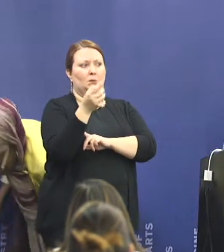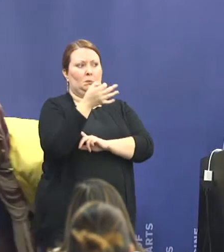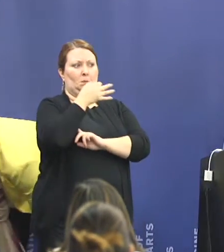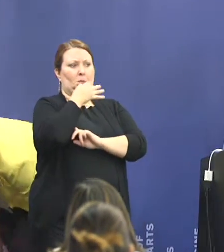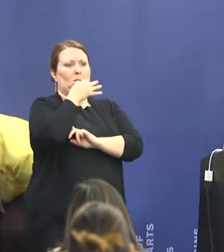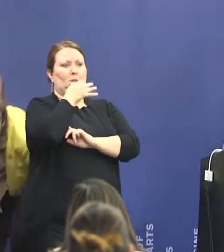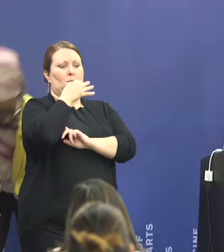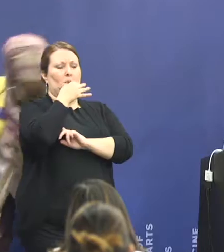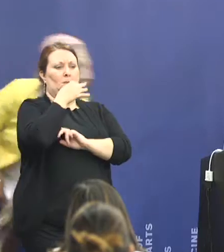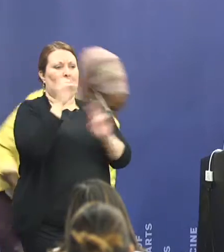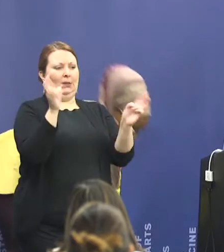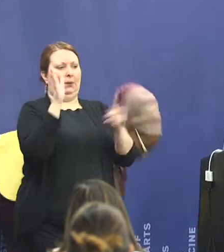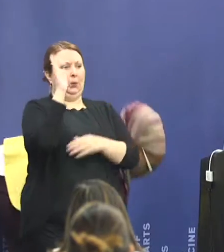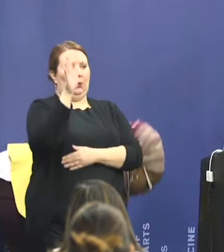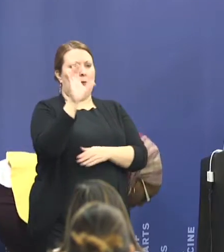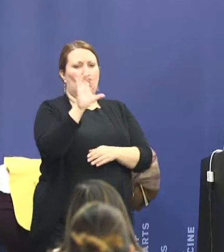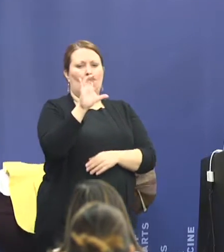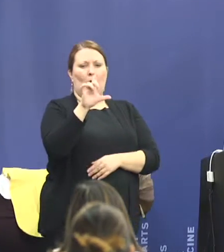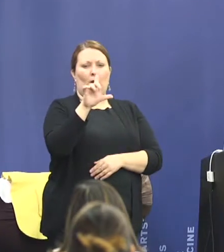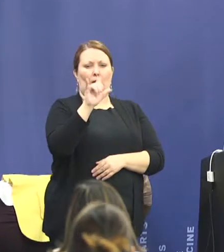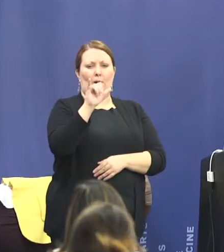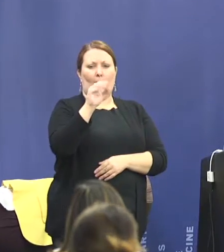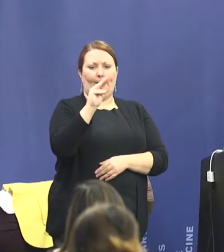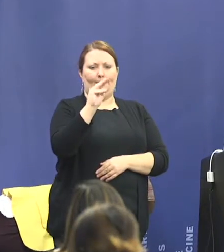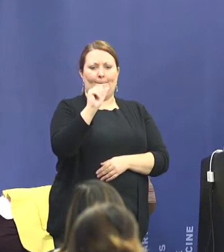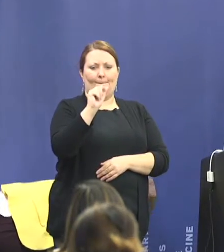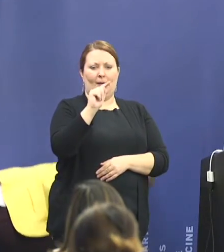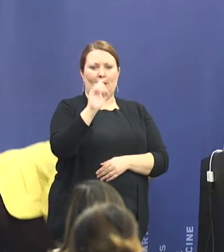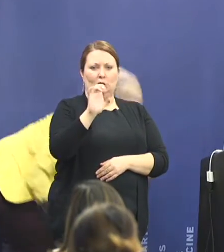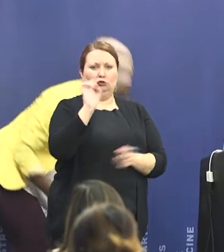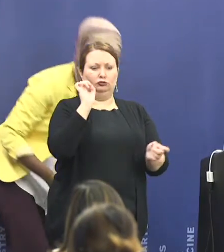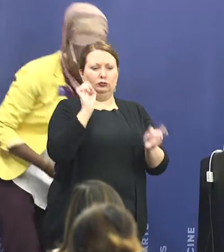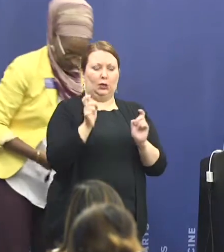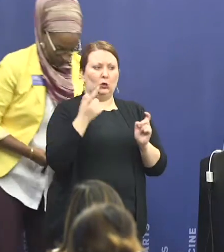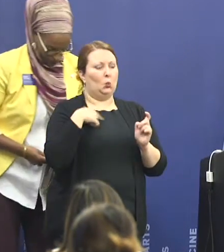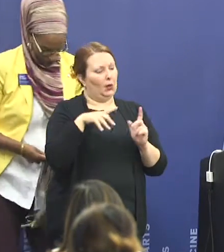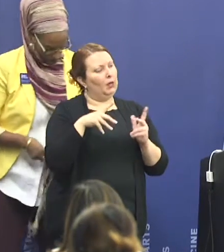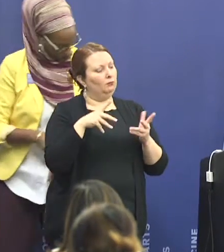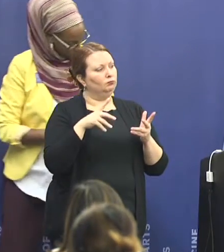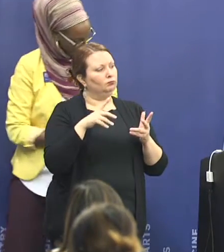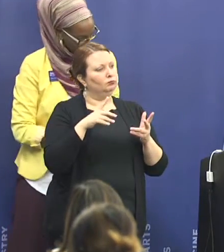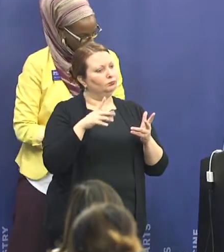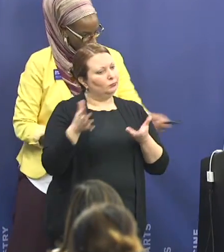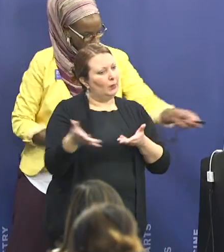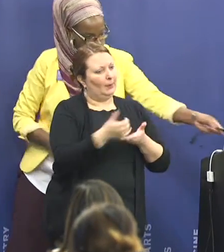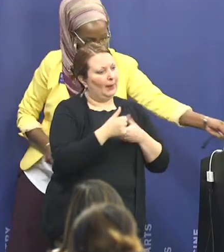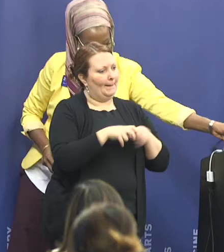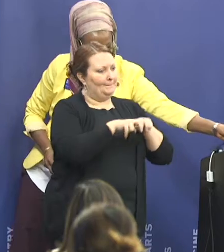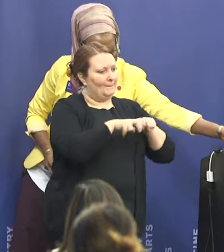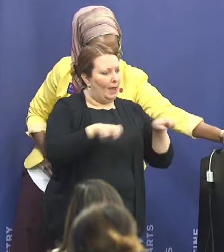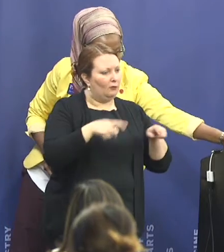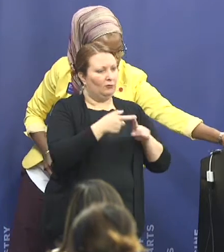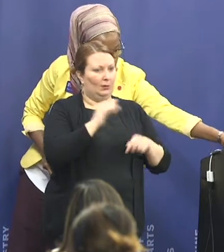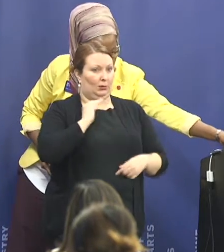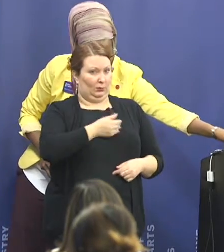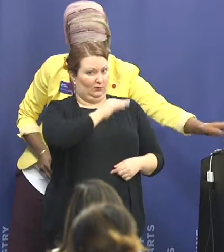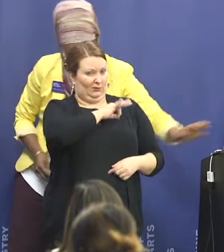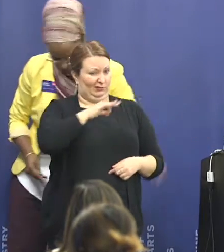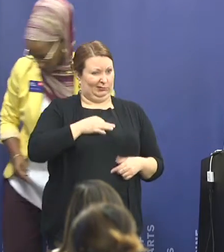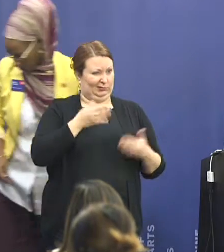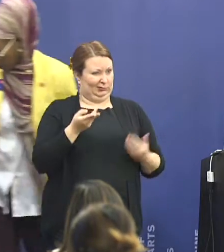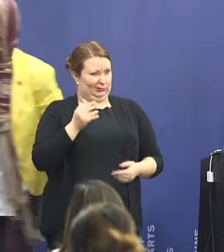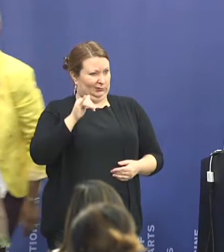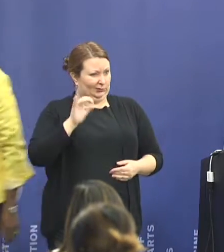up, the topic will be climate change, and we've put together a really phenomenal panel of our own faculty to talk